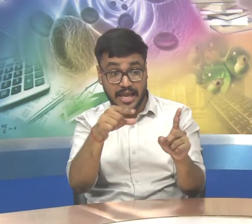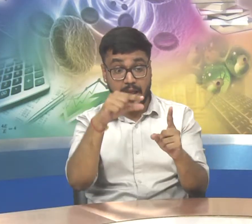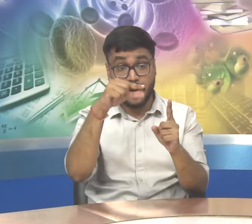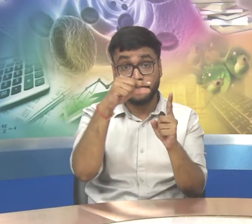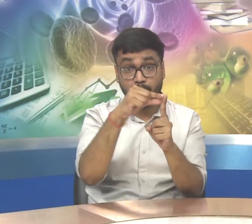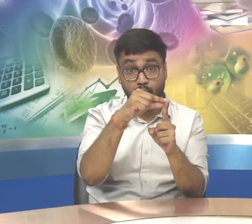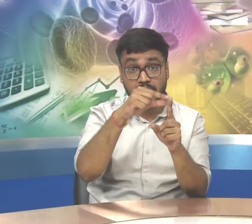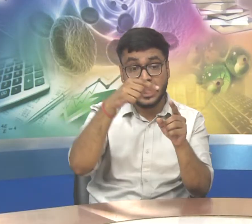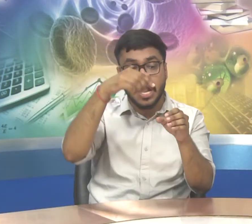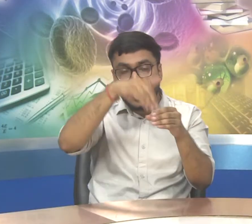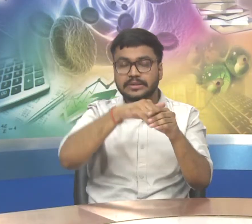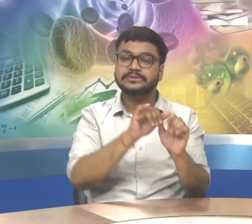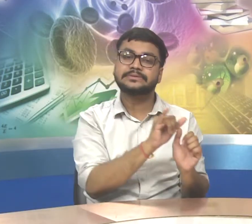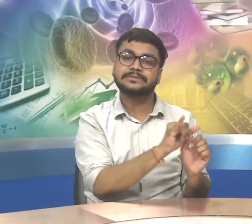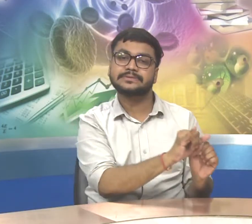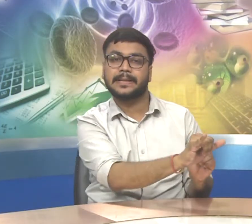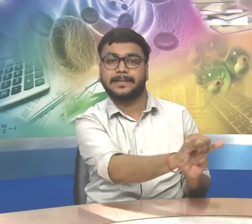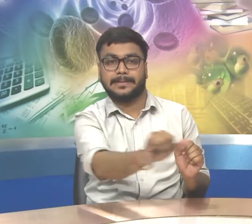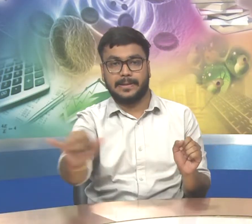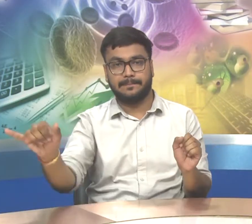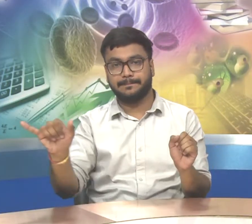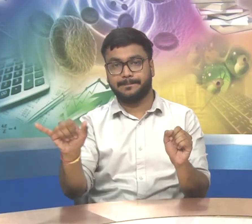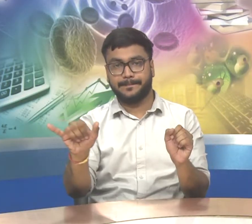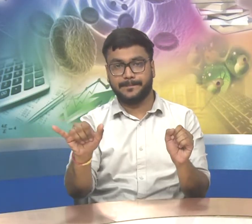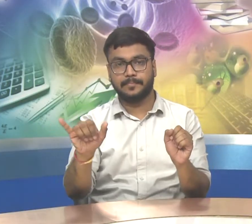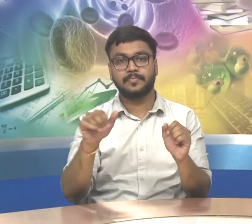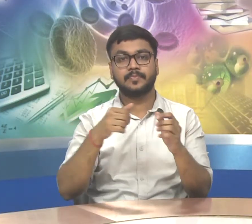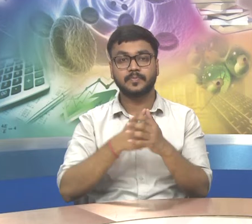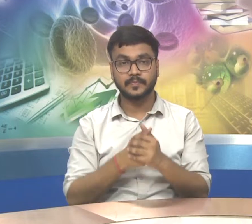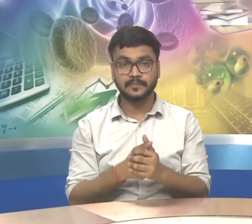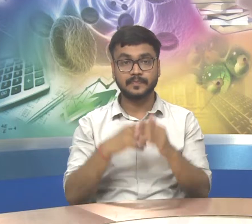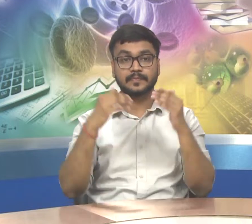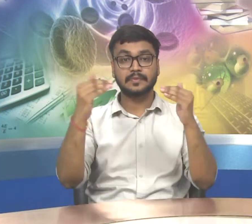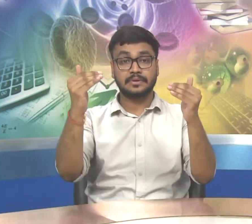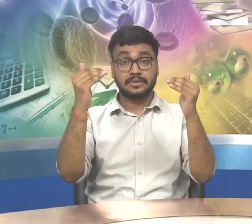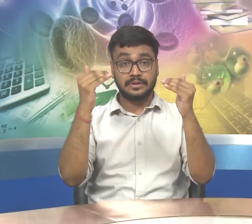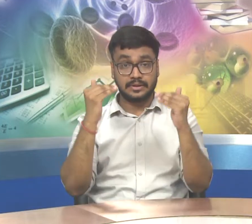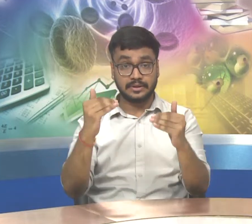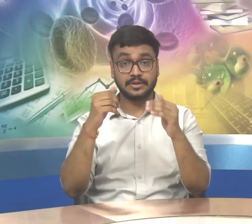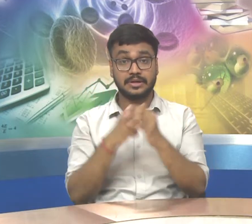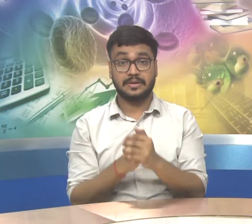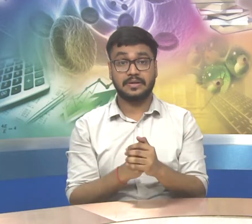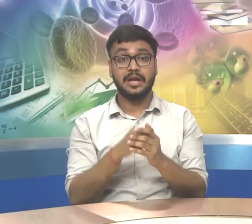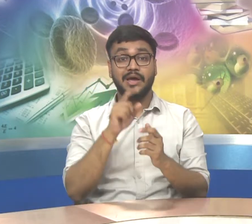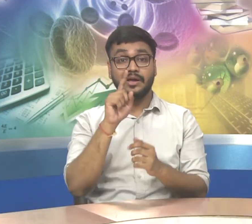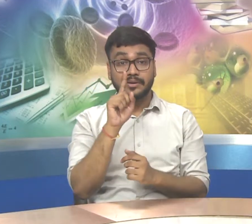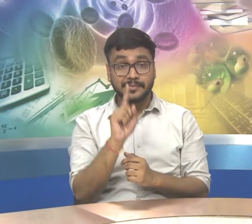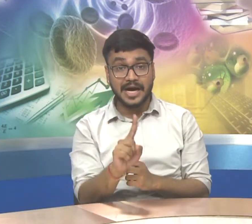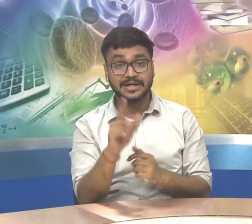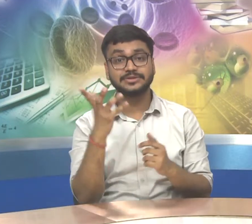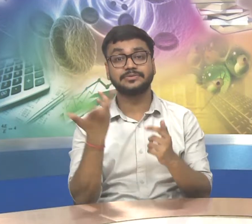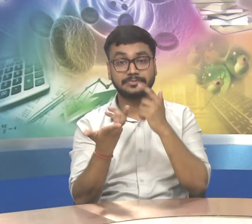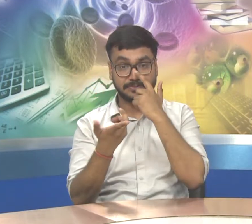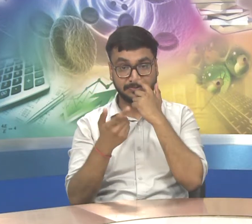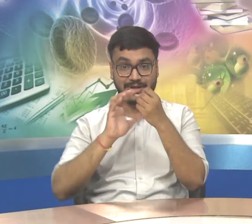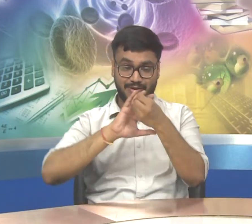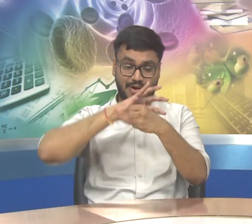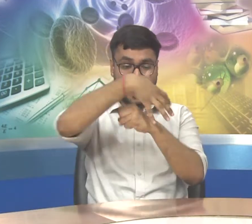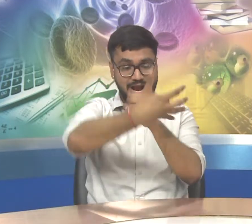But they have different number of neutrons. Because of this, their masses are also different.